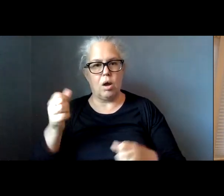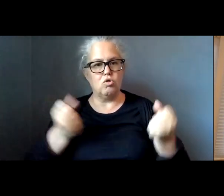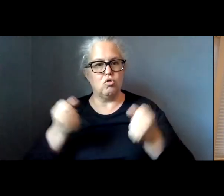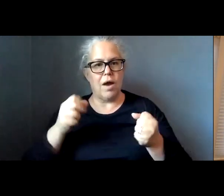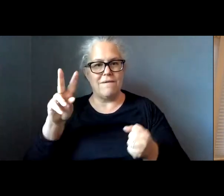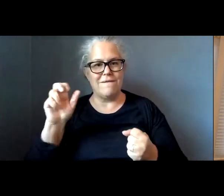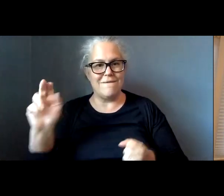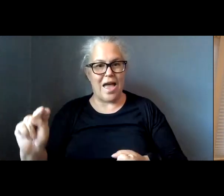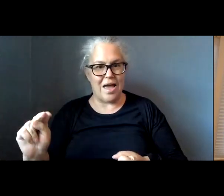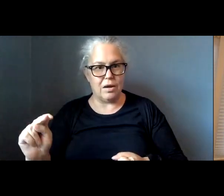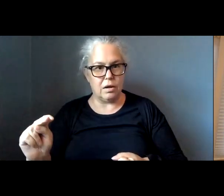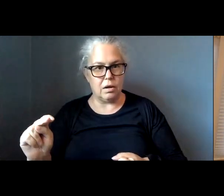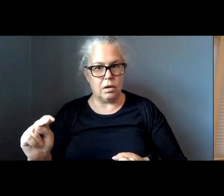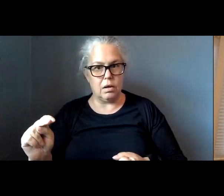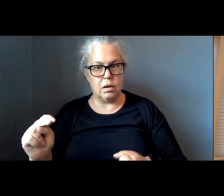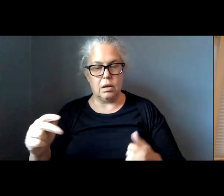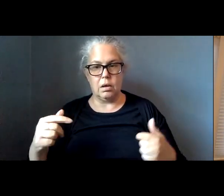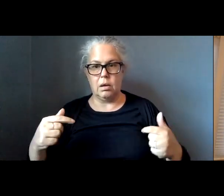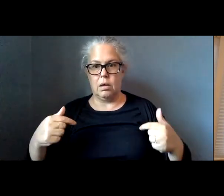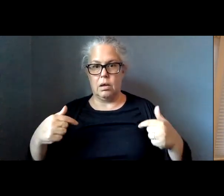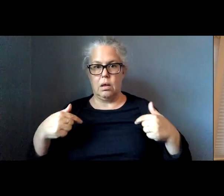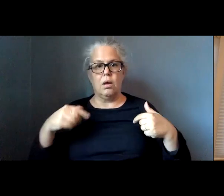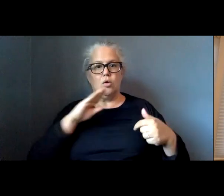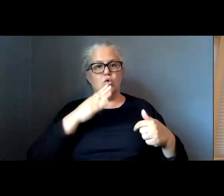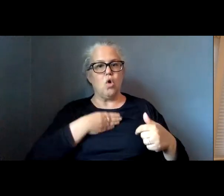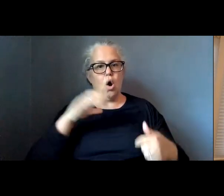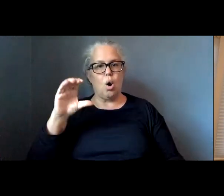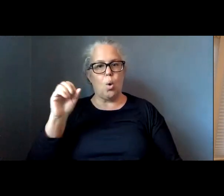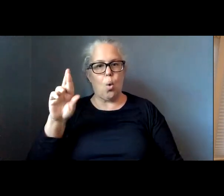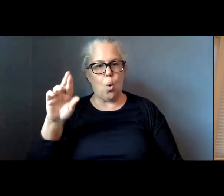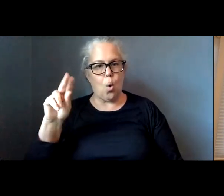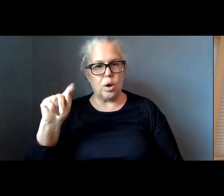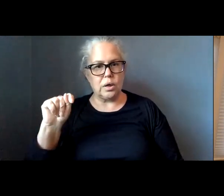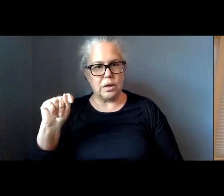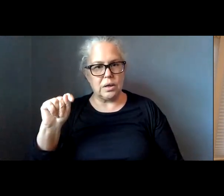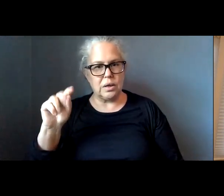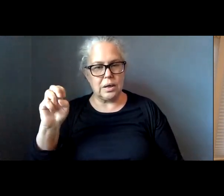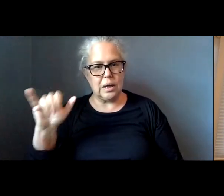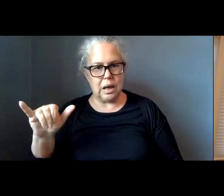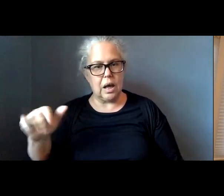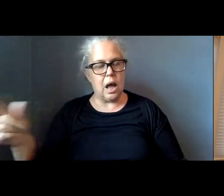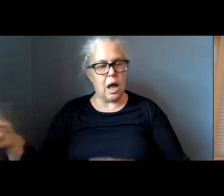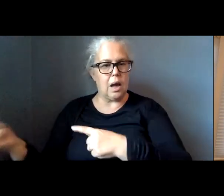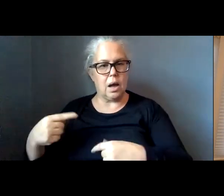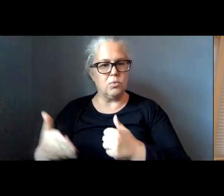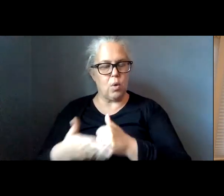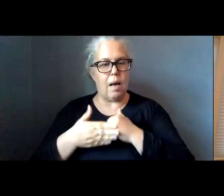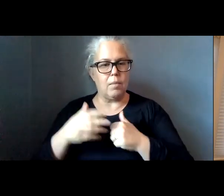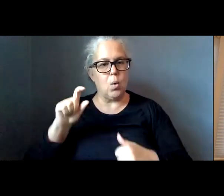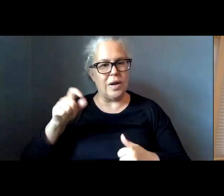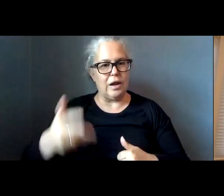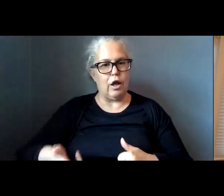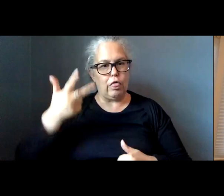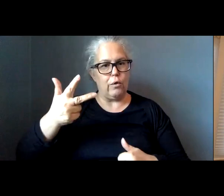was, and pardon me, my daughter Courtney had come to help us out. We needed 3 vans because we had a very large